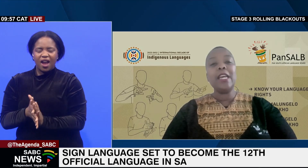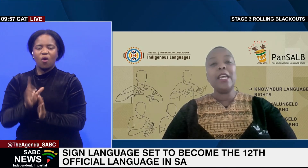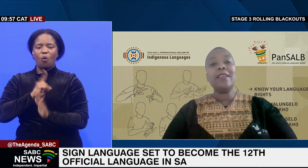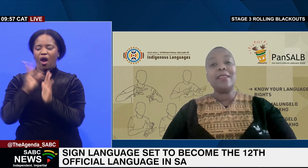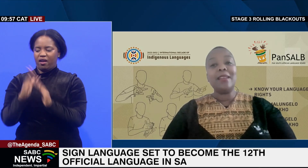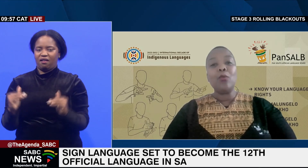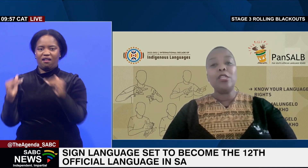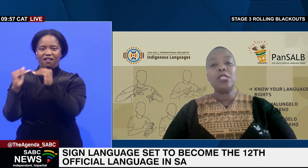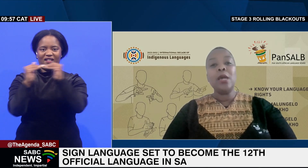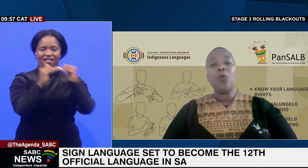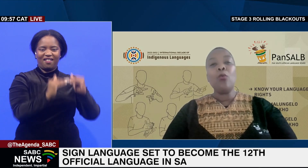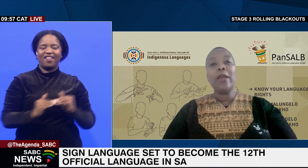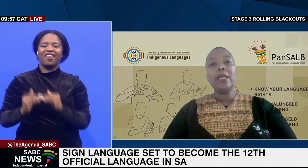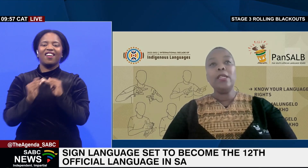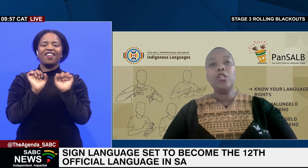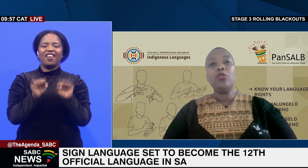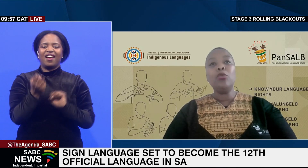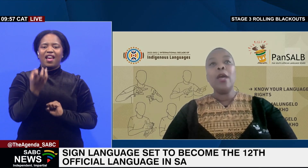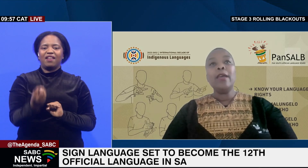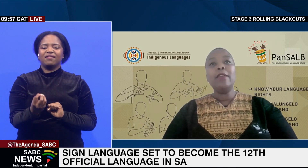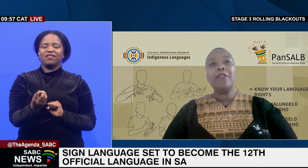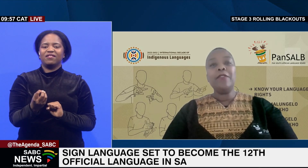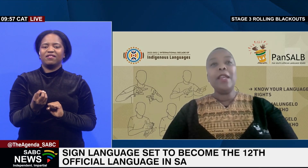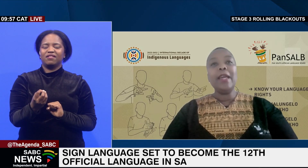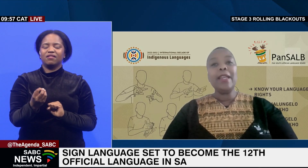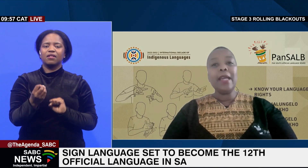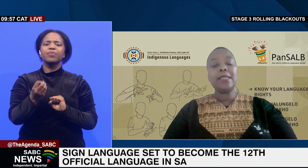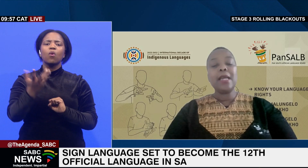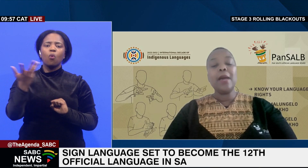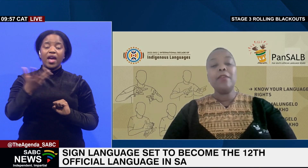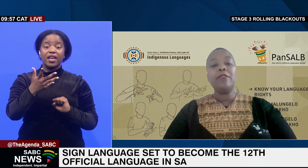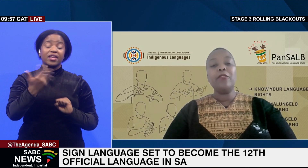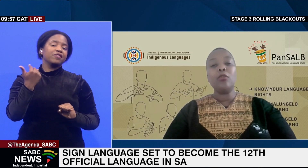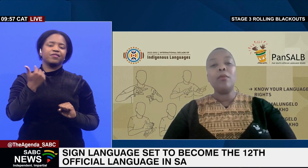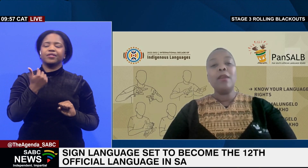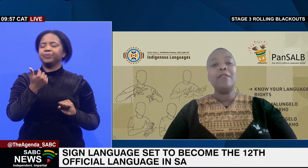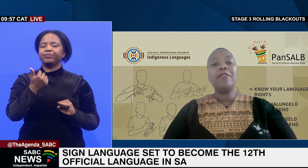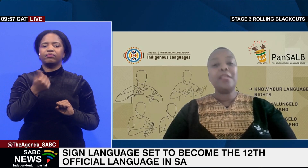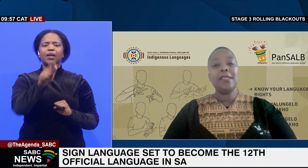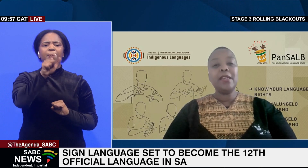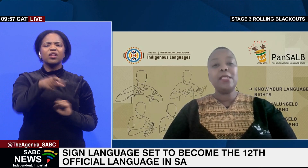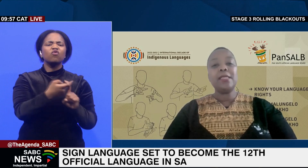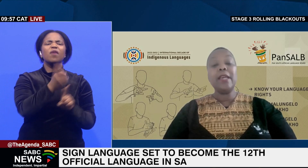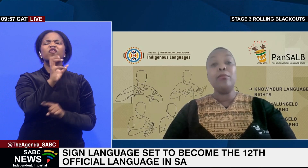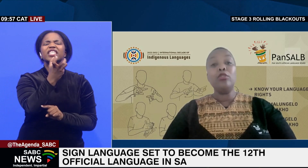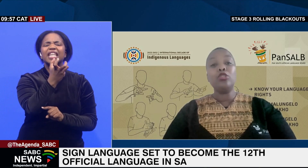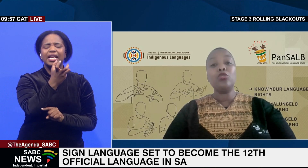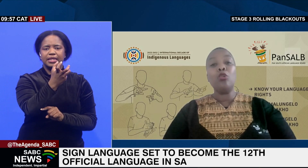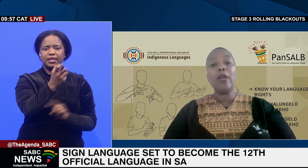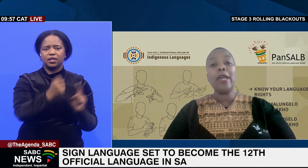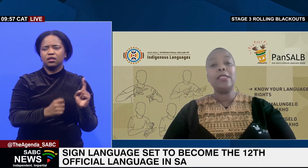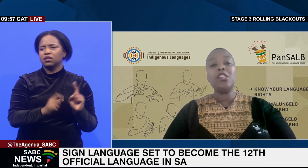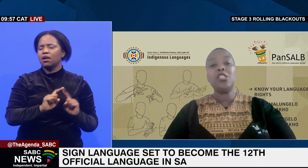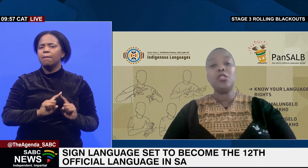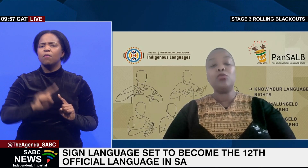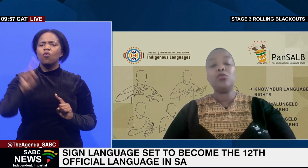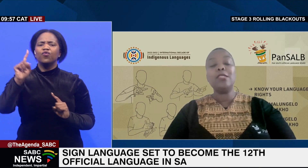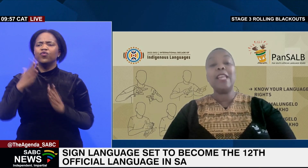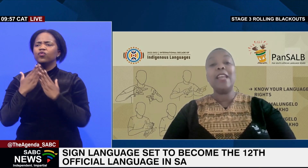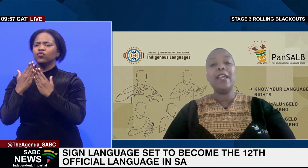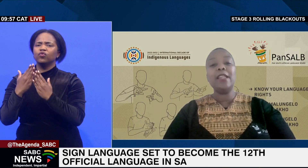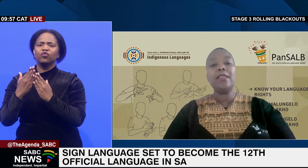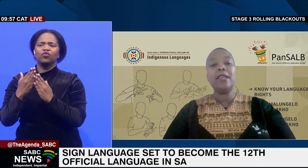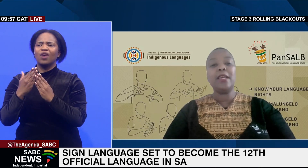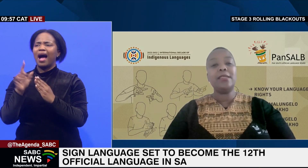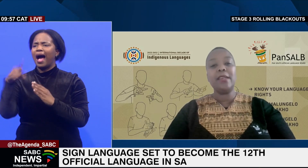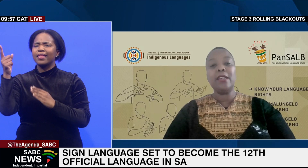a standard language wherein, if a learner is coming from the Free State is able to go and change the schools and